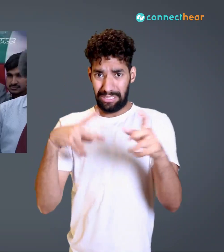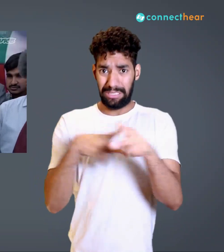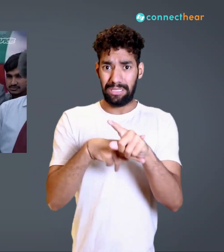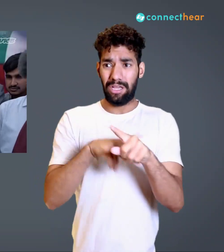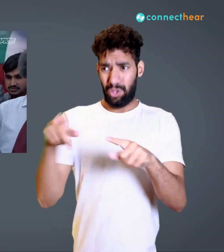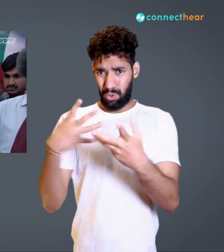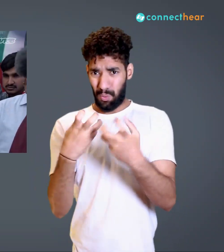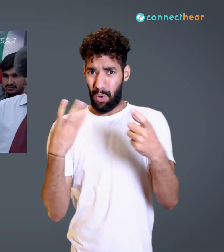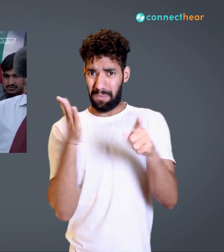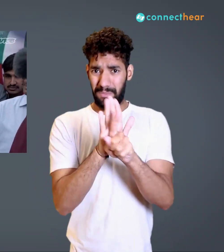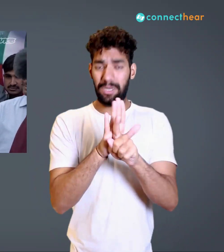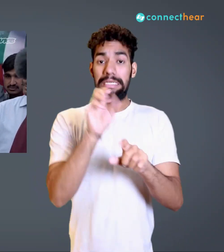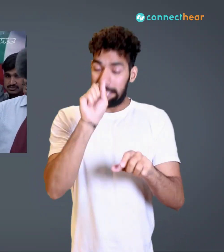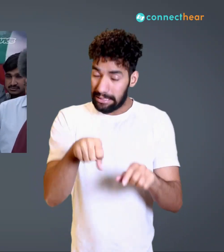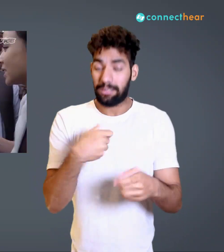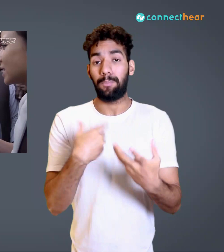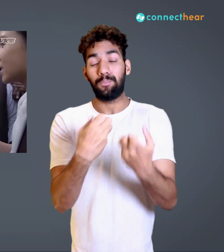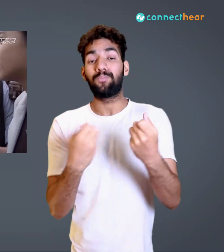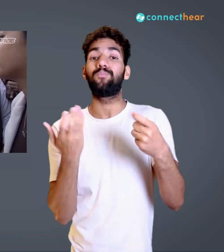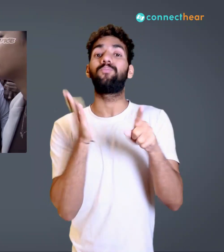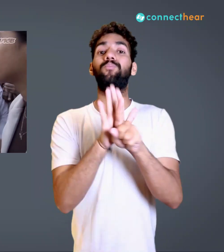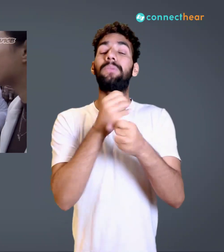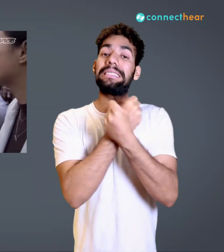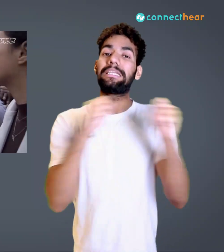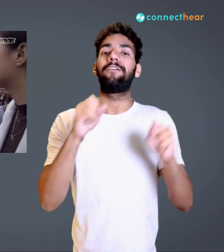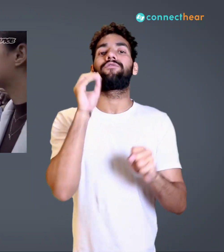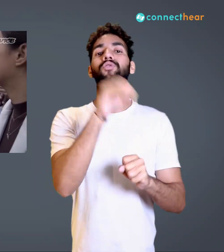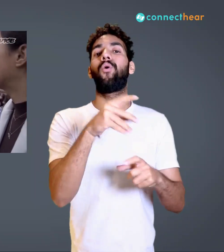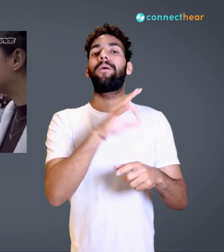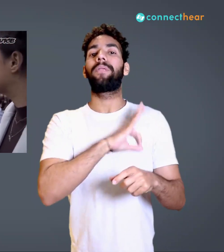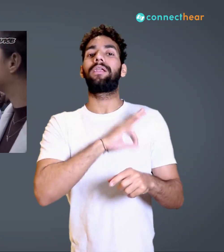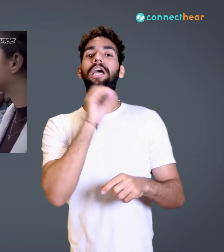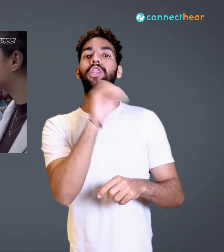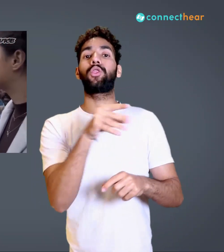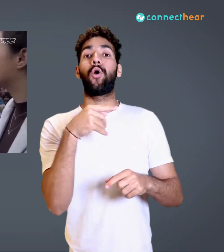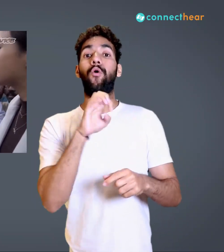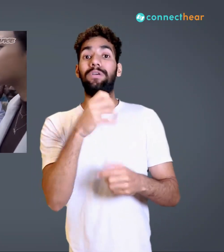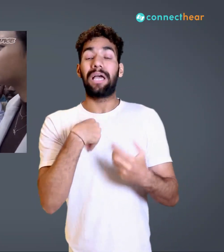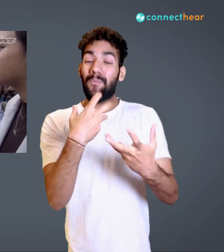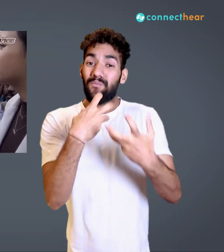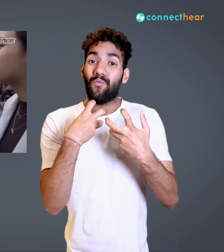him. So you're protecting Imran Khan against arrest? Protecting Imran